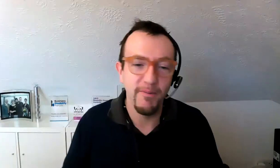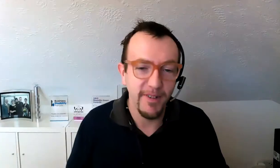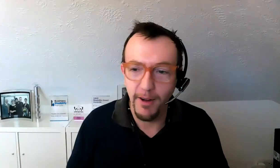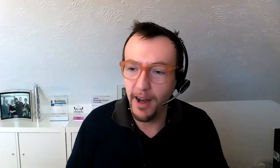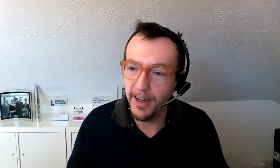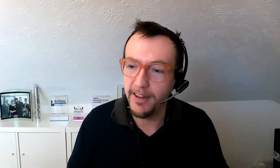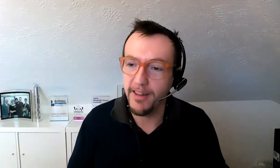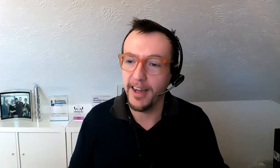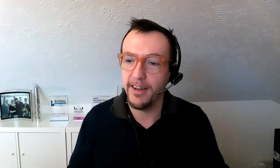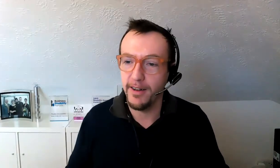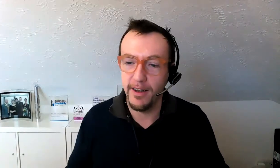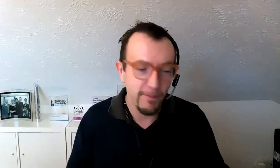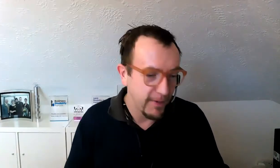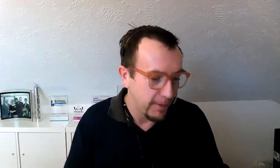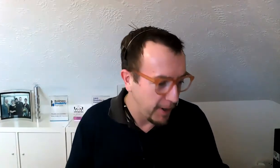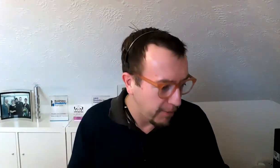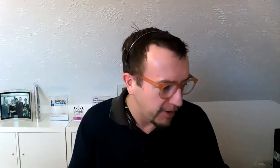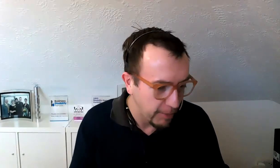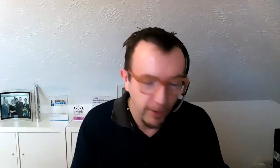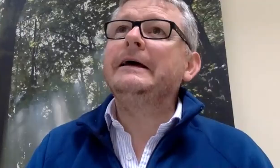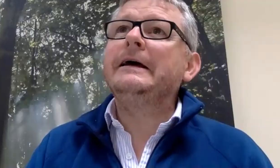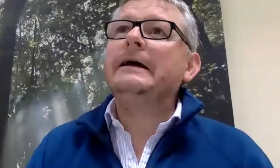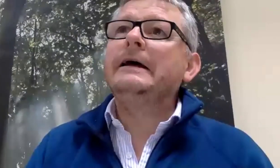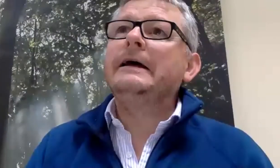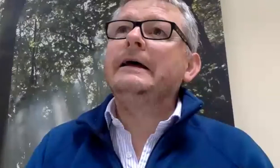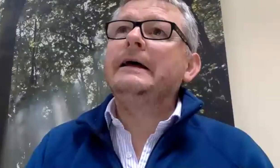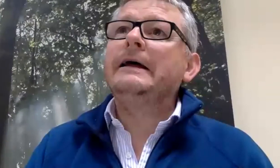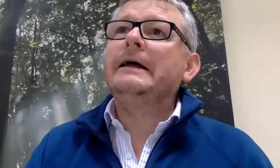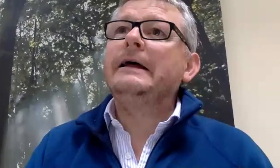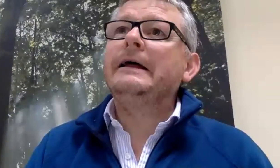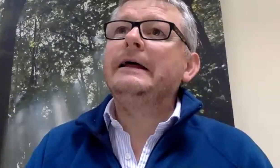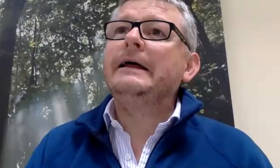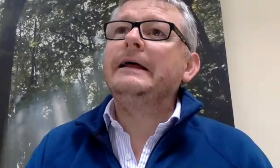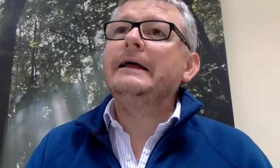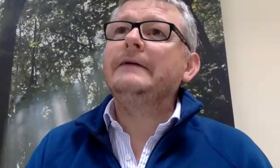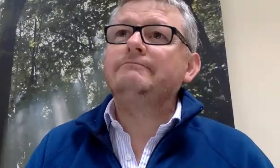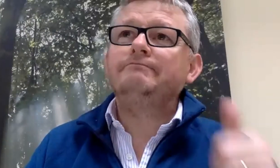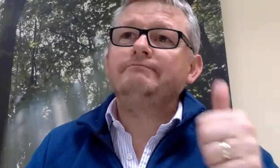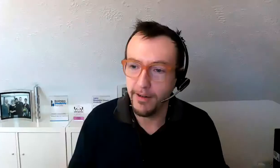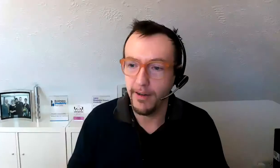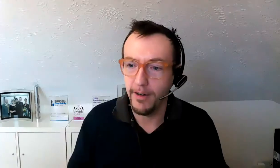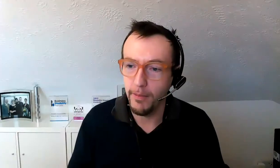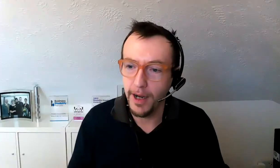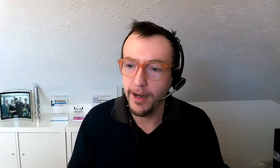So I need to thank the people that support us. So Microlink, Barclays Access,